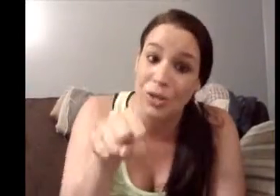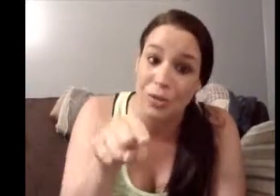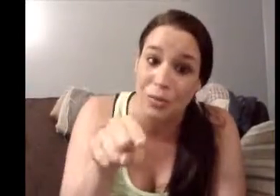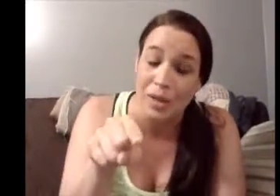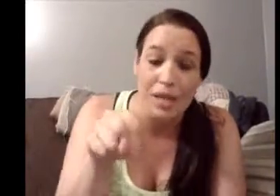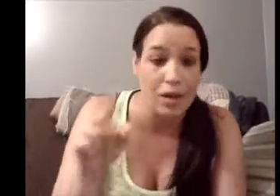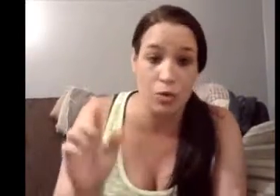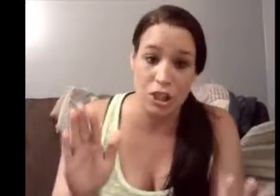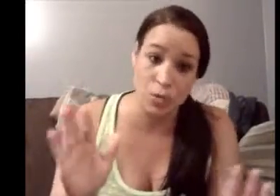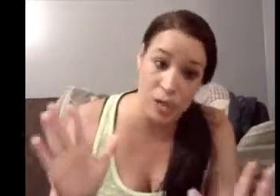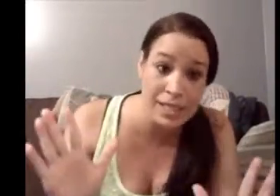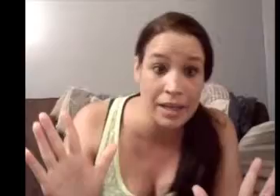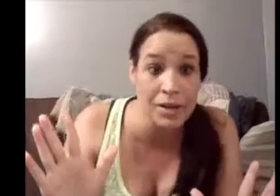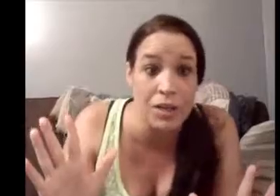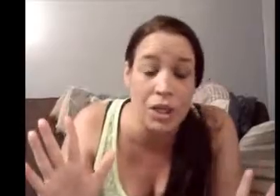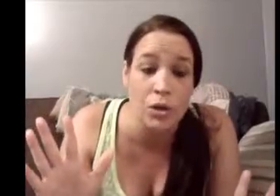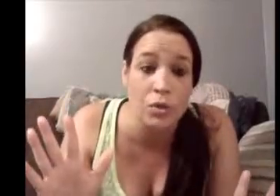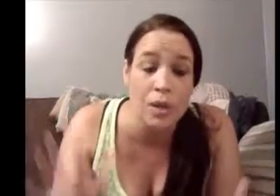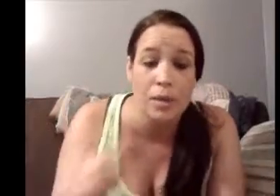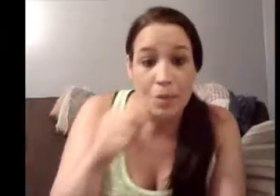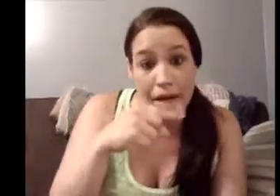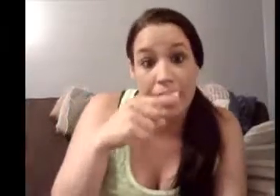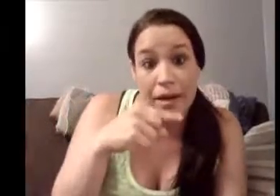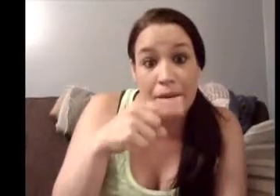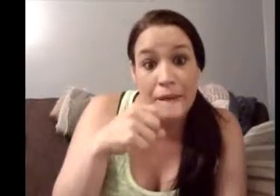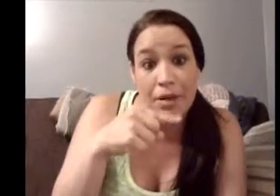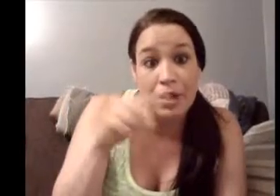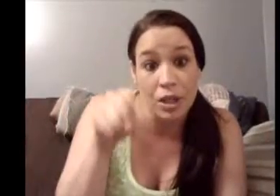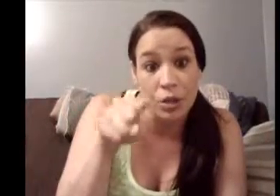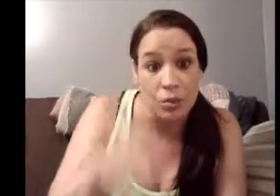you. I wish I wasn't hearing you, but I am hearing you.